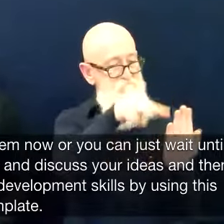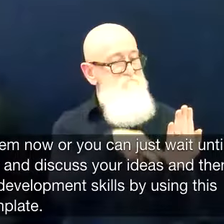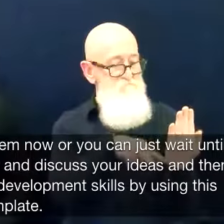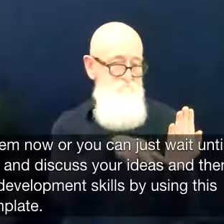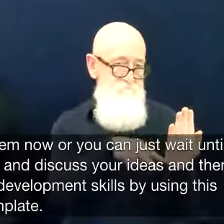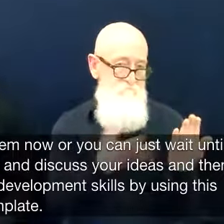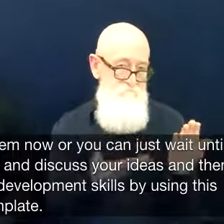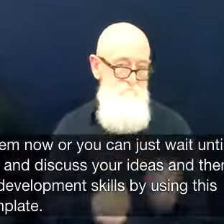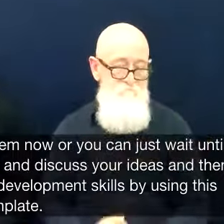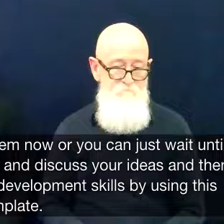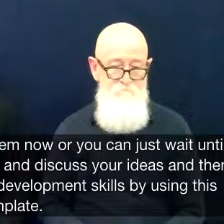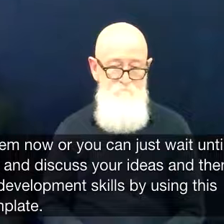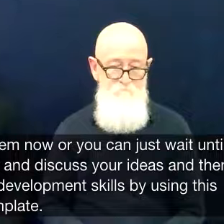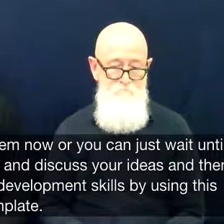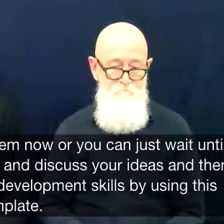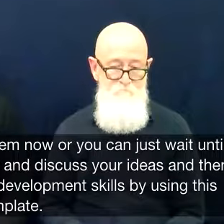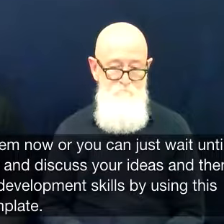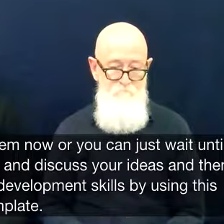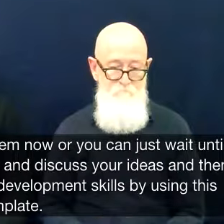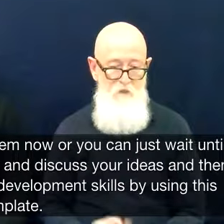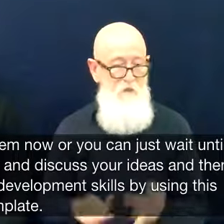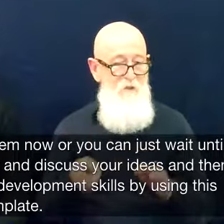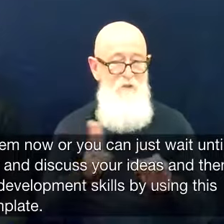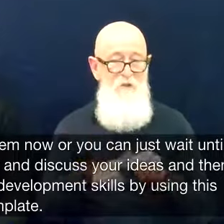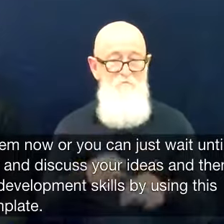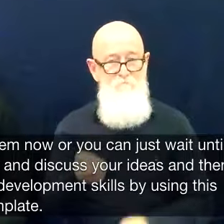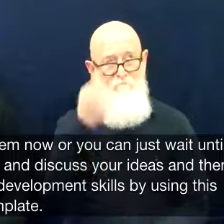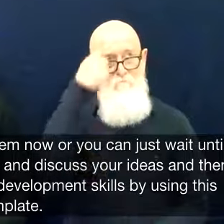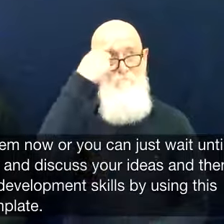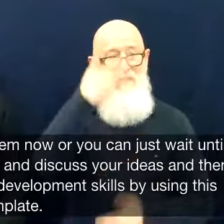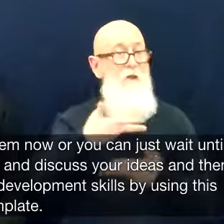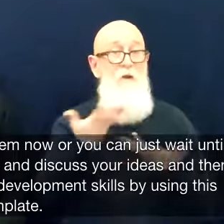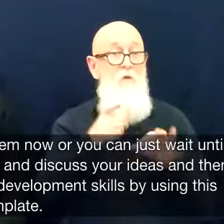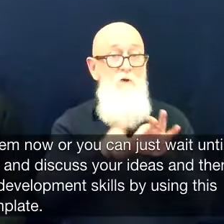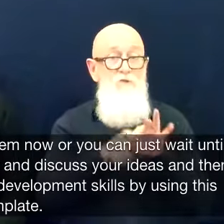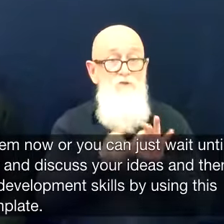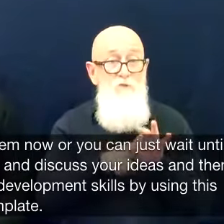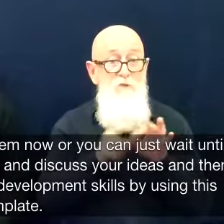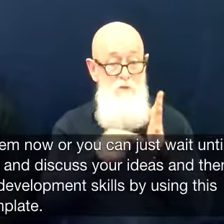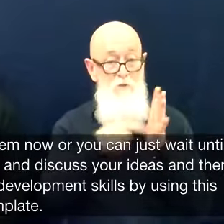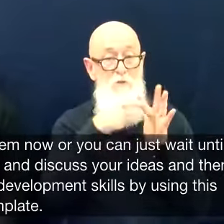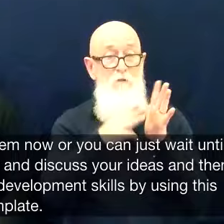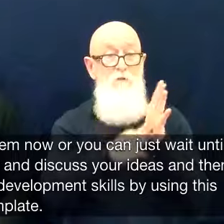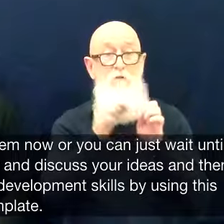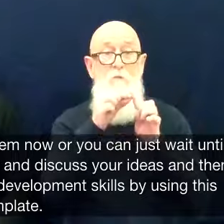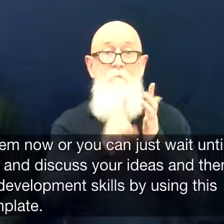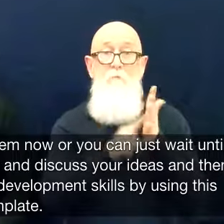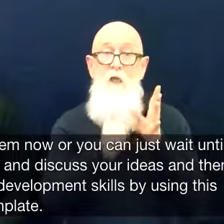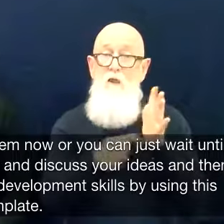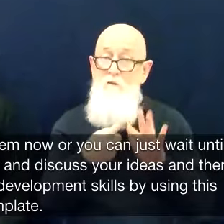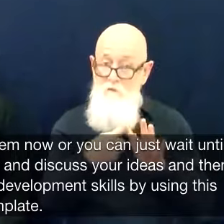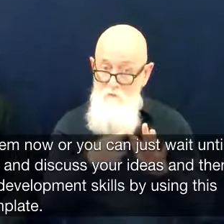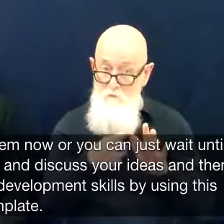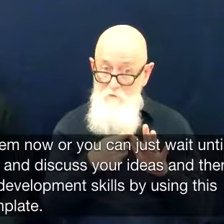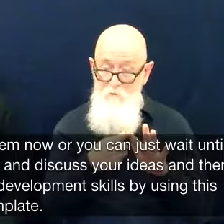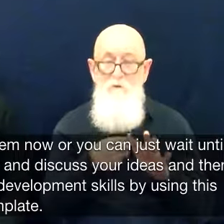So we can, if you have any questions about these templates, we can still work through them